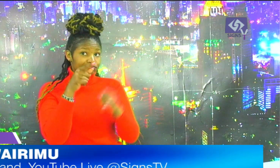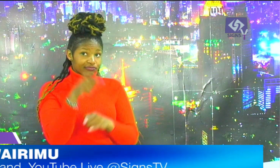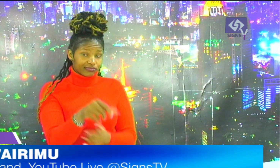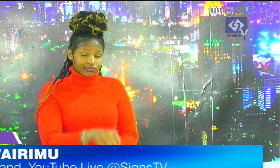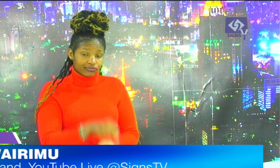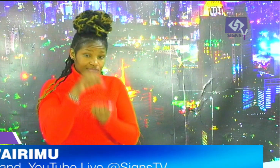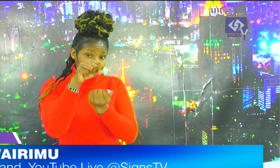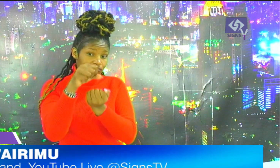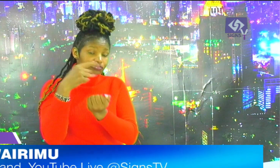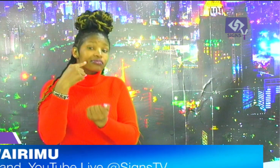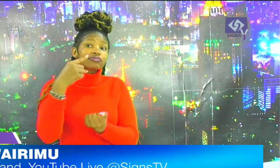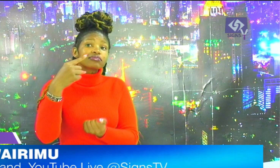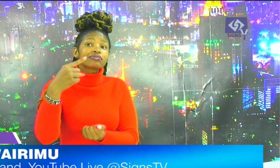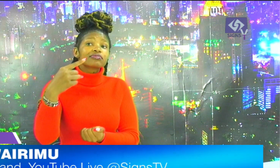On to other news item.